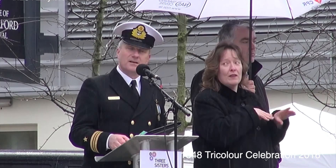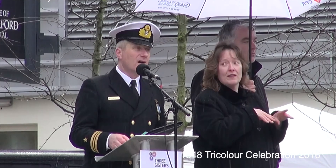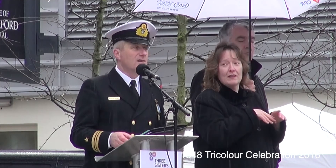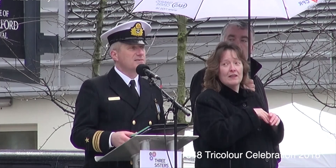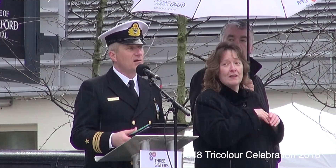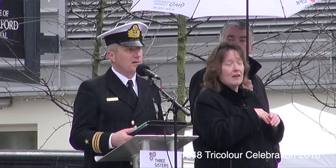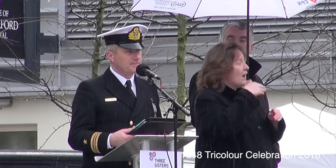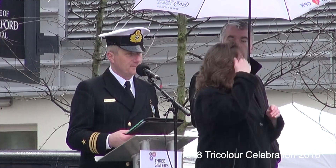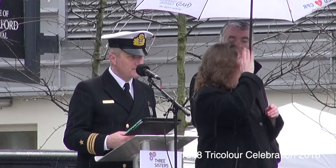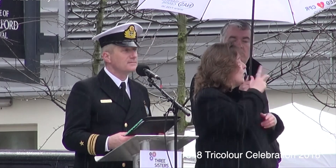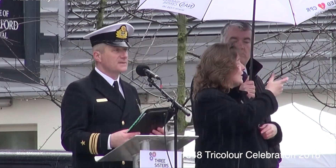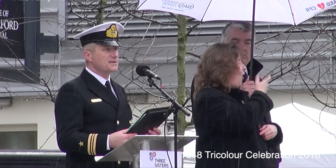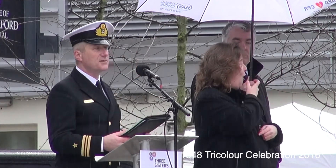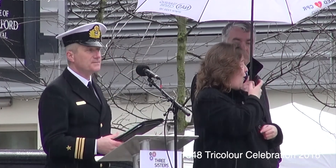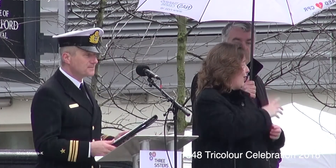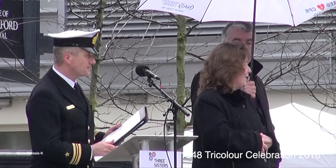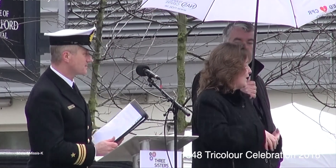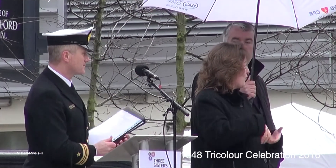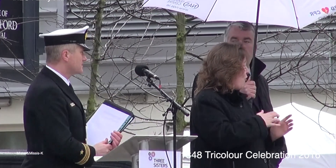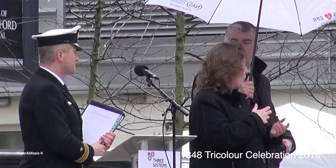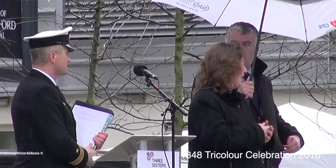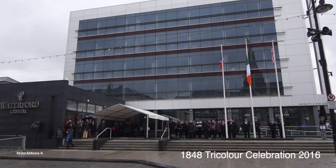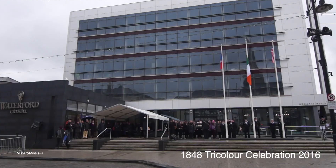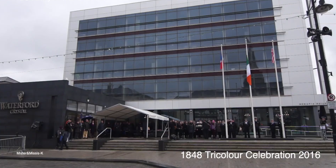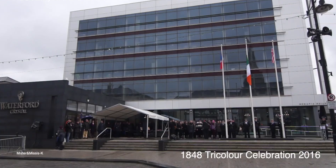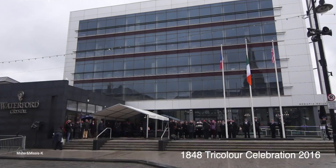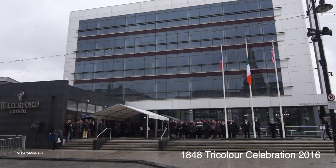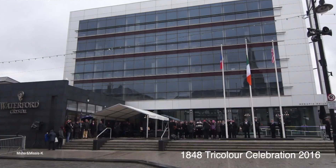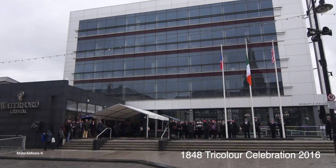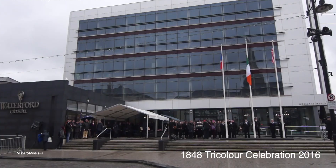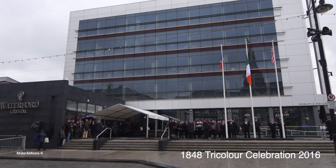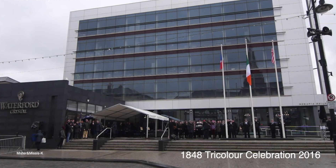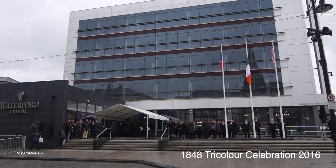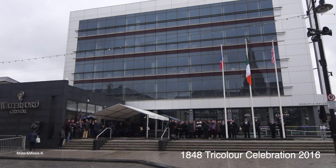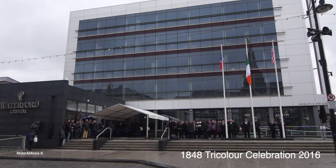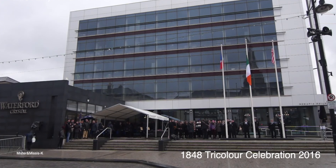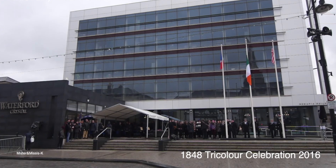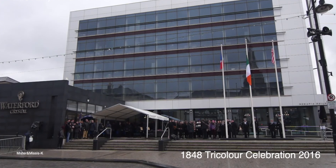appropriately, Ireland's Call. Thank you.